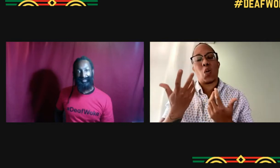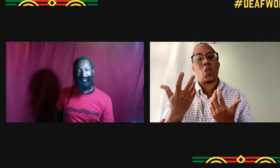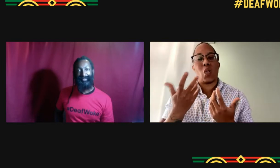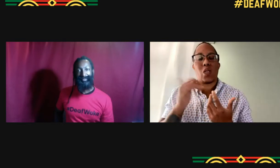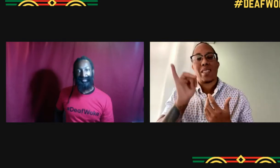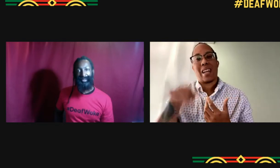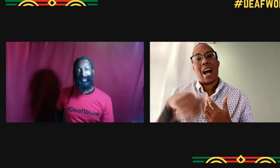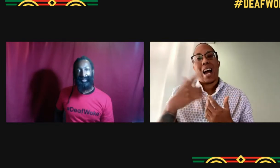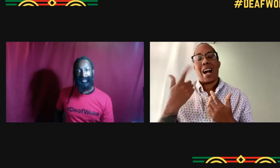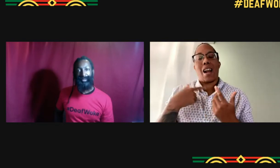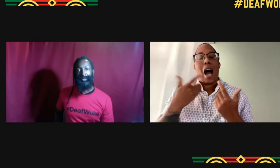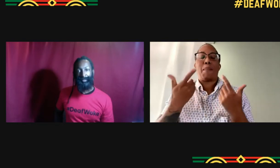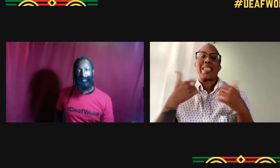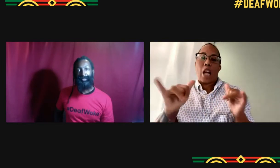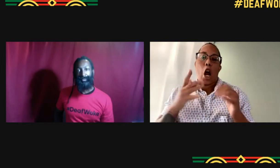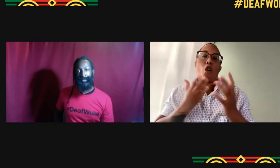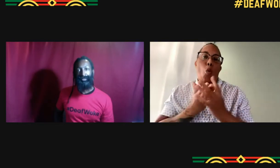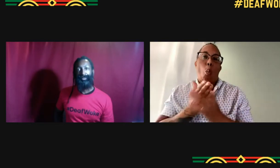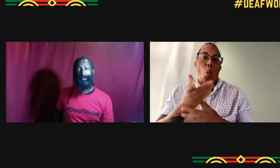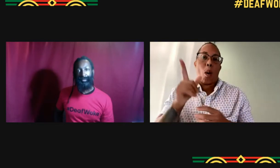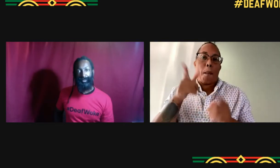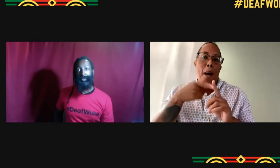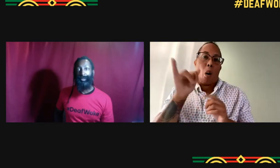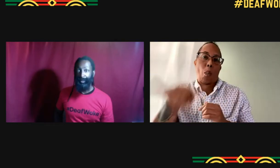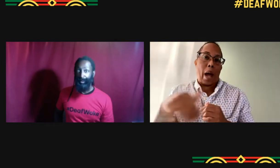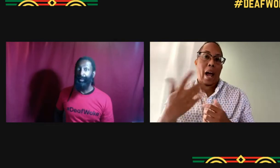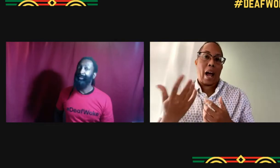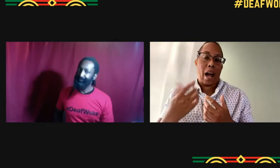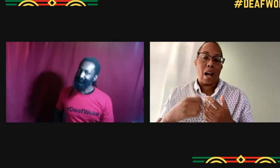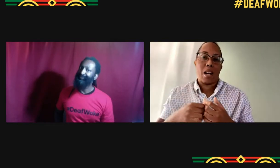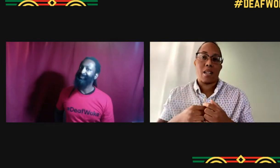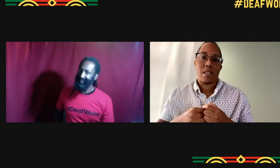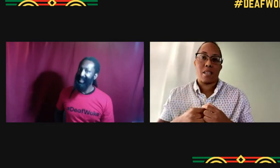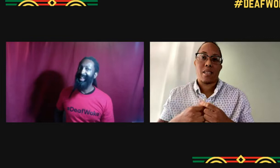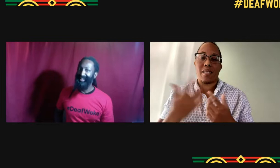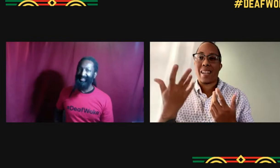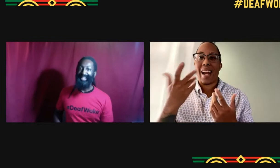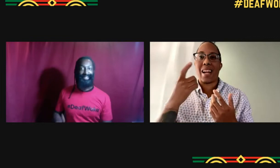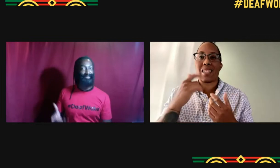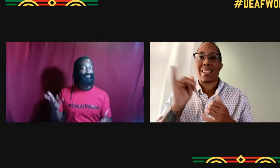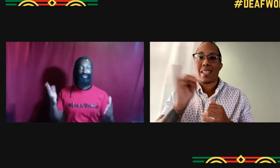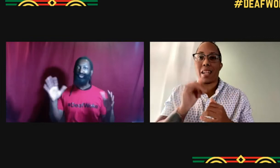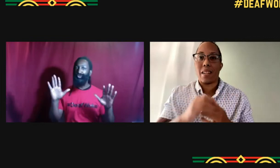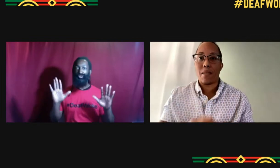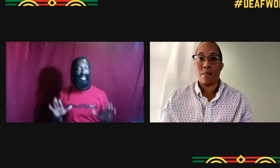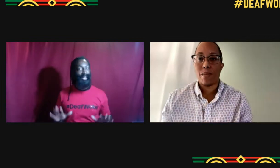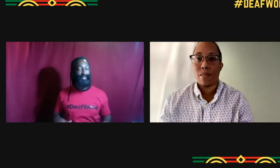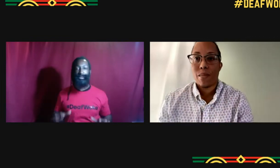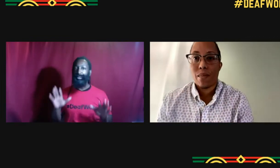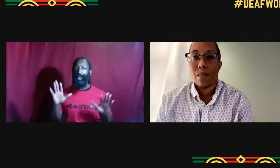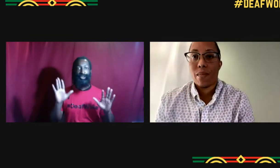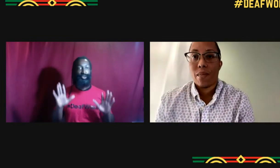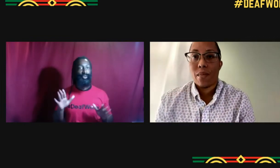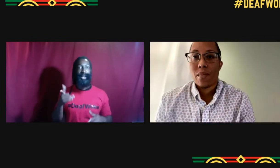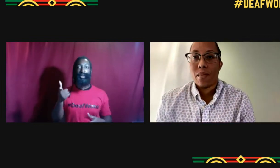I have texted. That's an ongoing conversation. I'm still struggling and going through that right